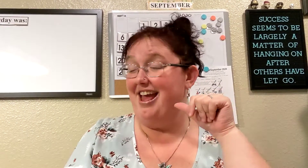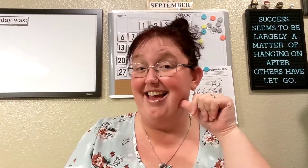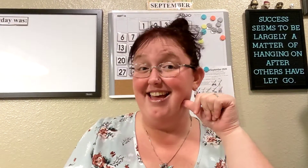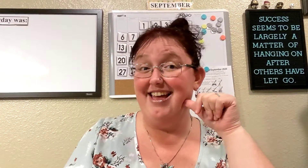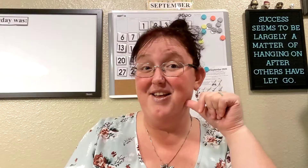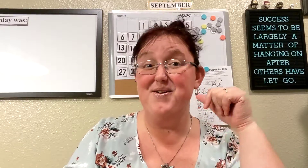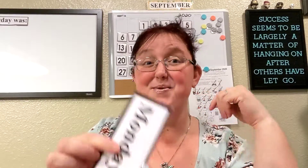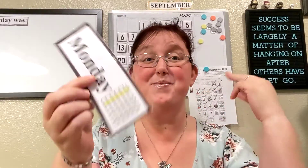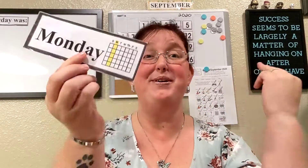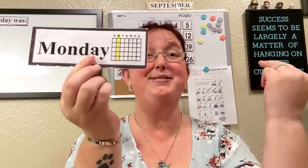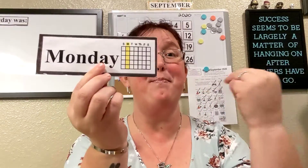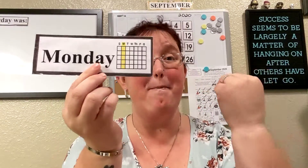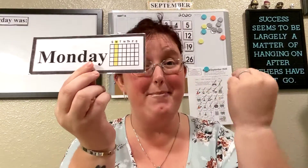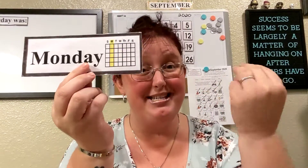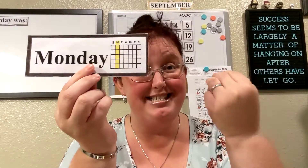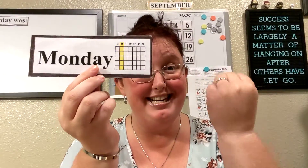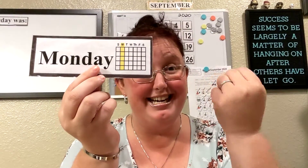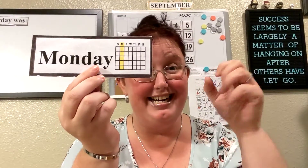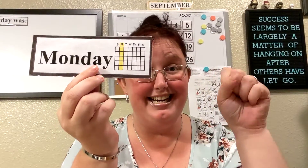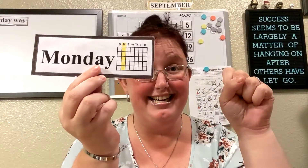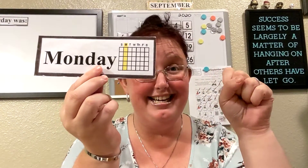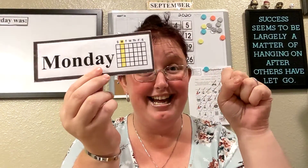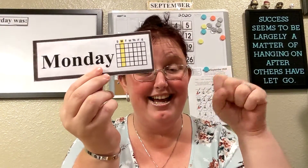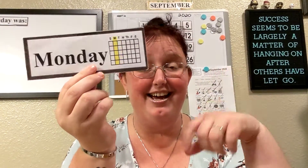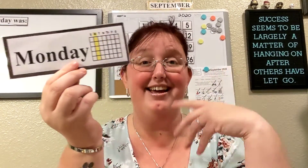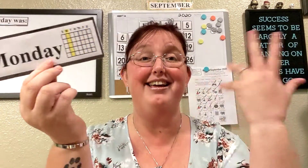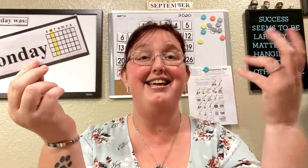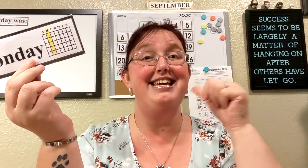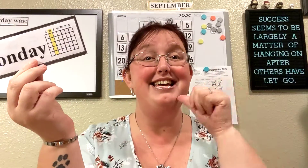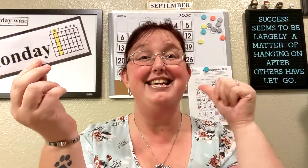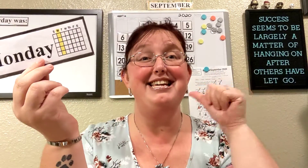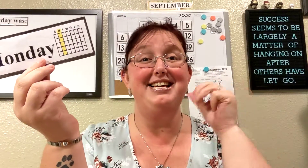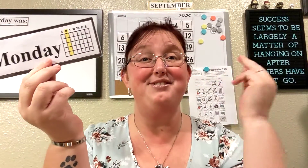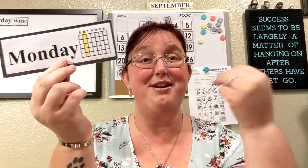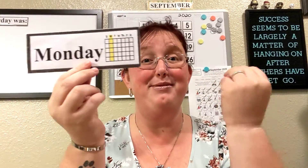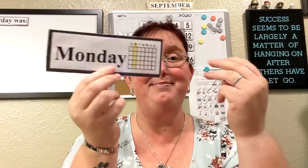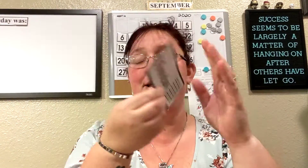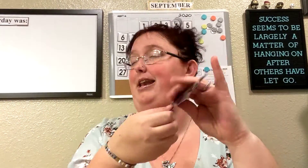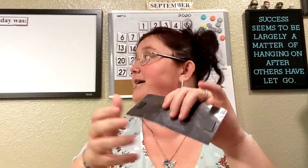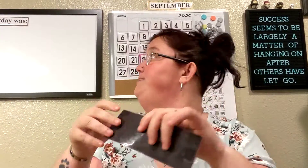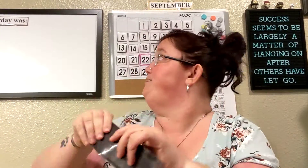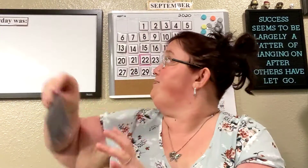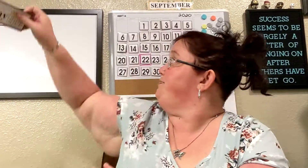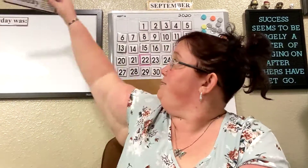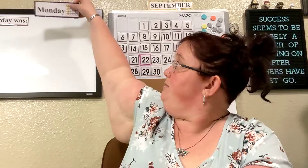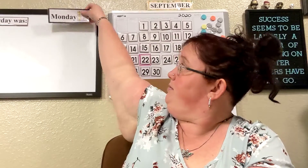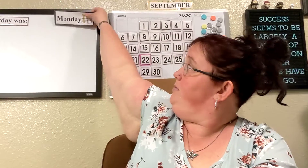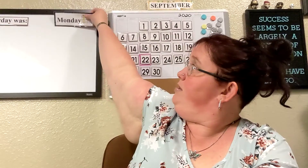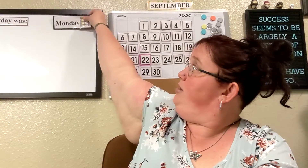Yesterday was Monday. Yeah, yesterday was Monday.